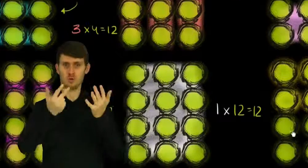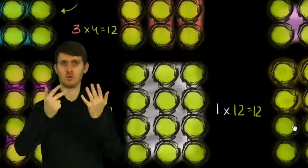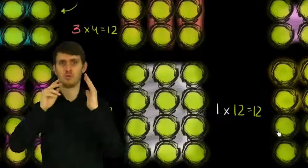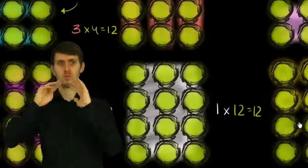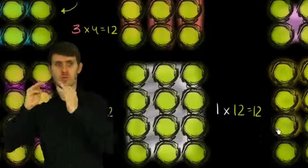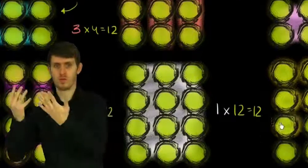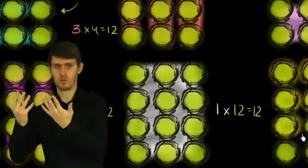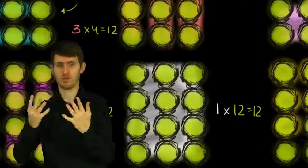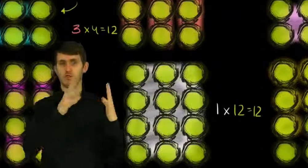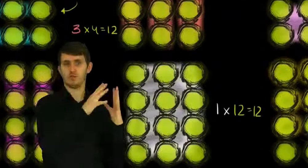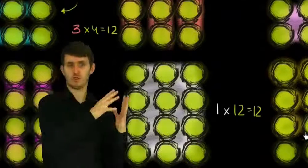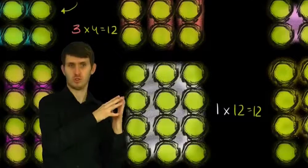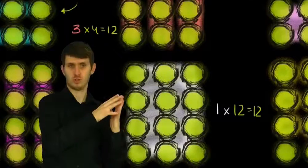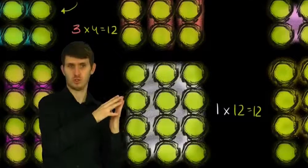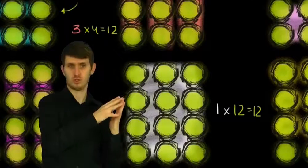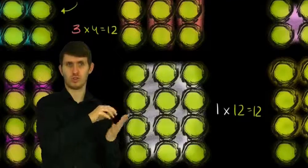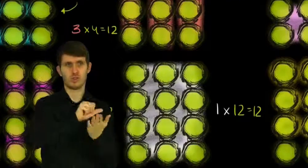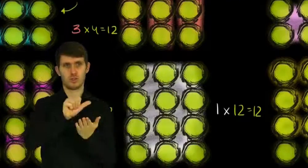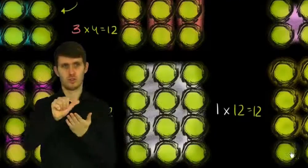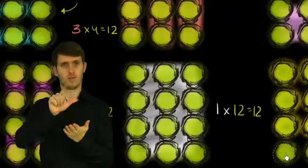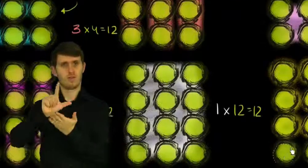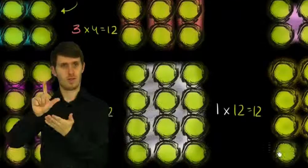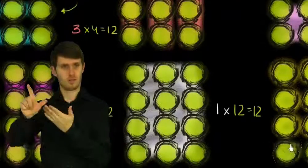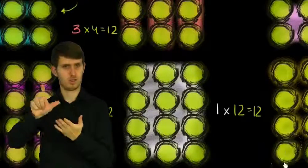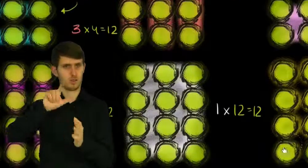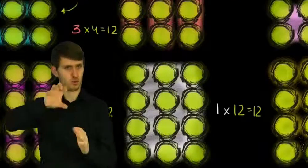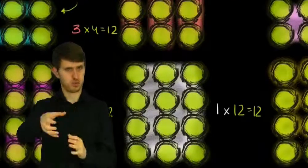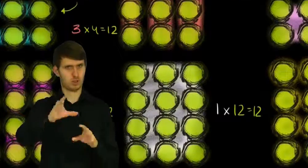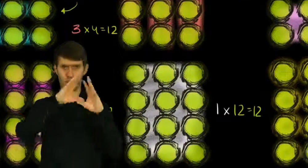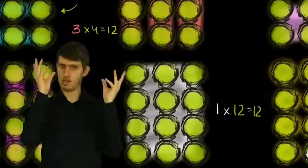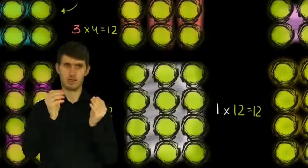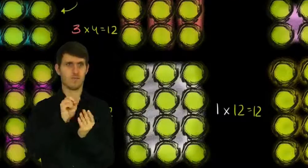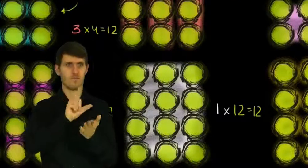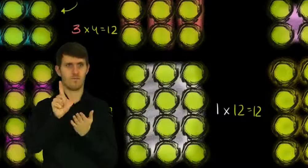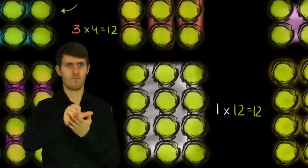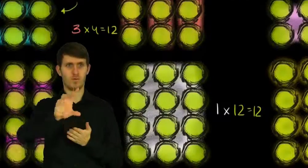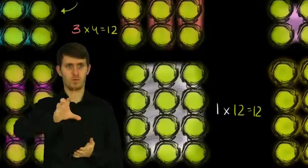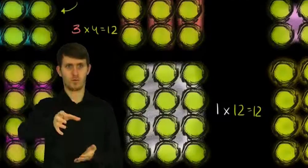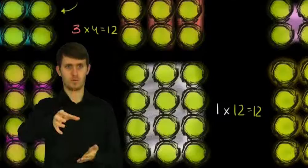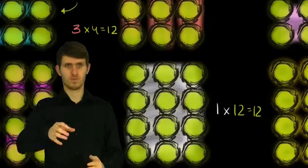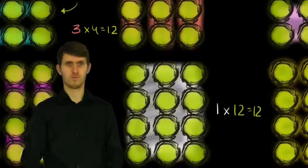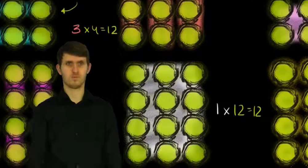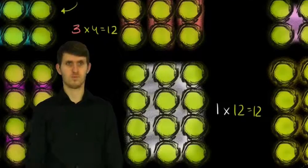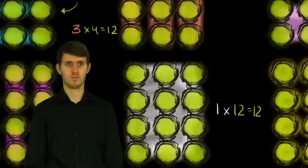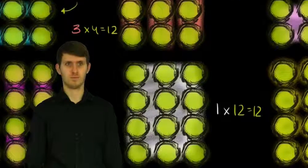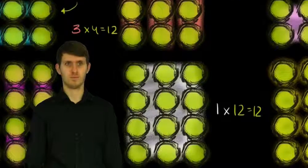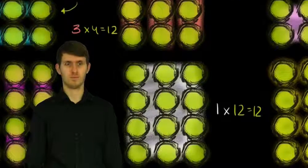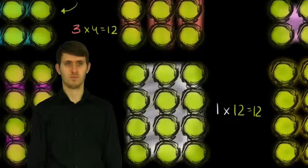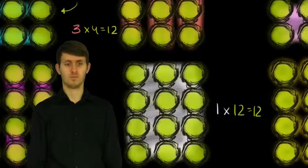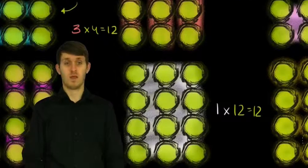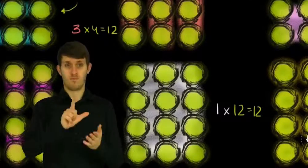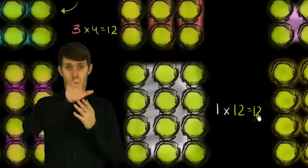6, 7, 8, 9, 10, 11, and